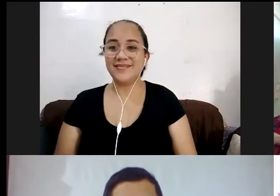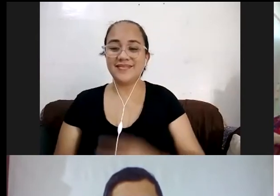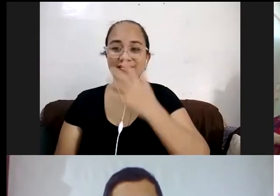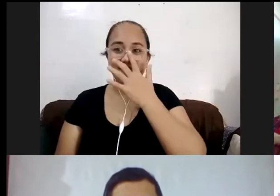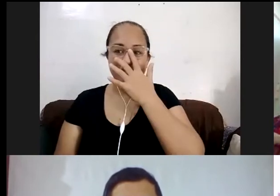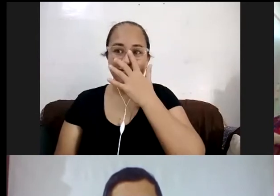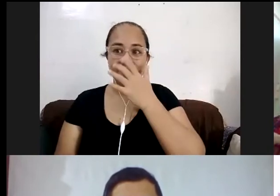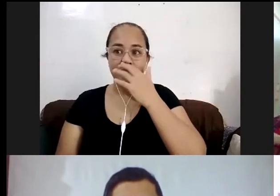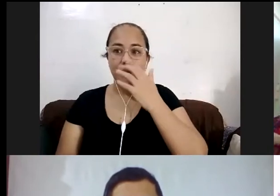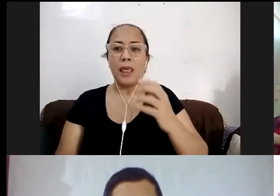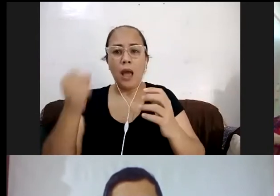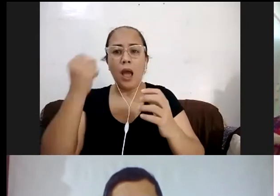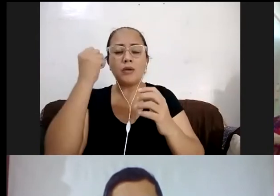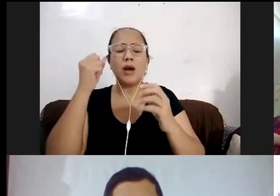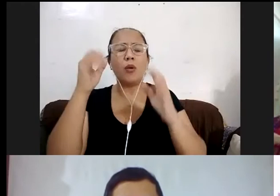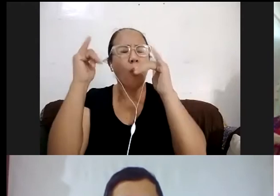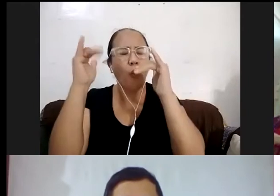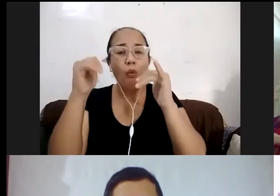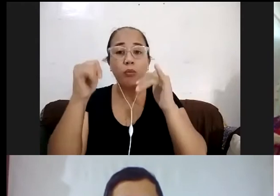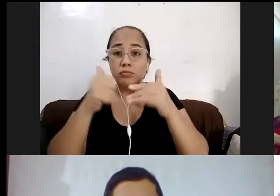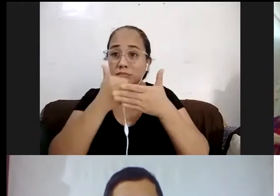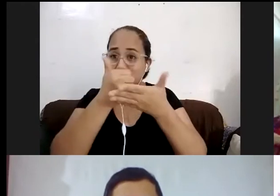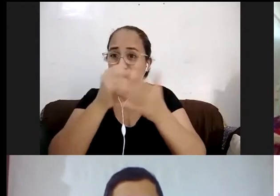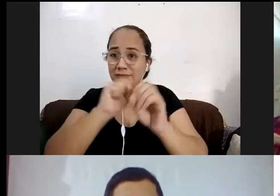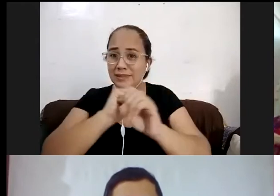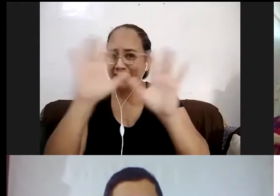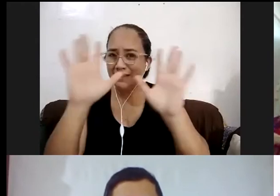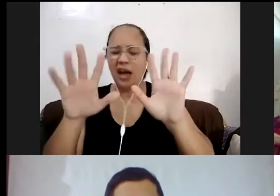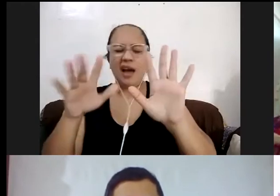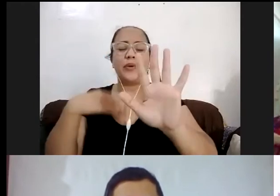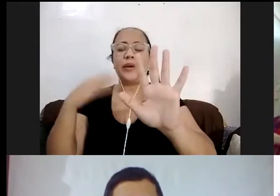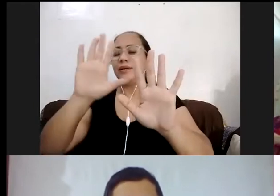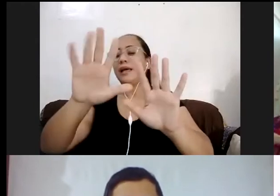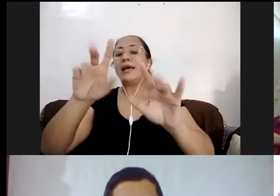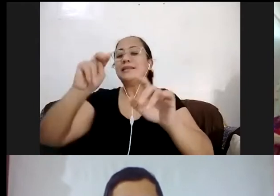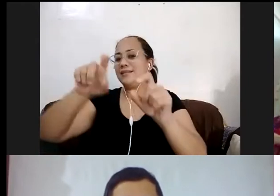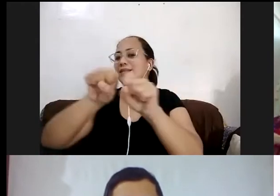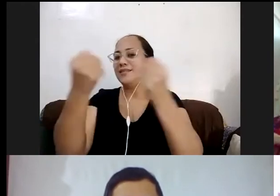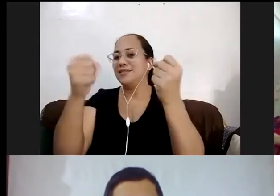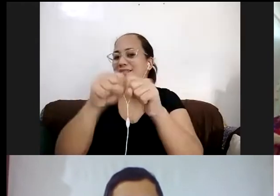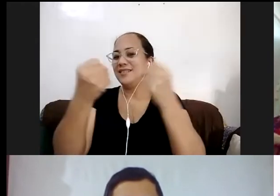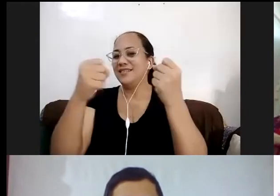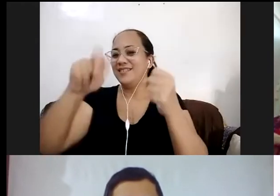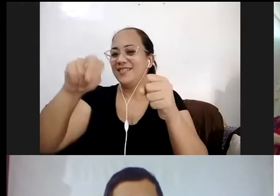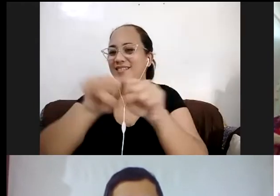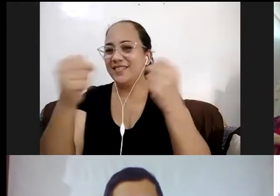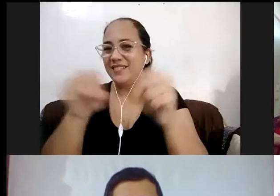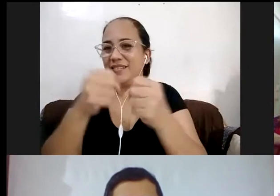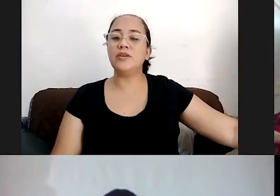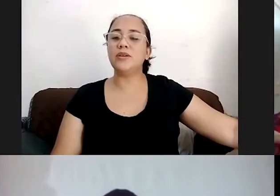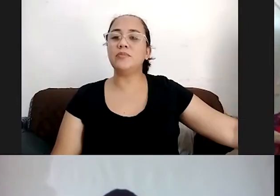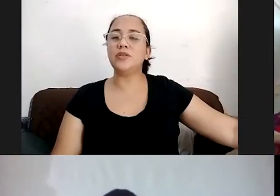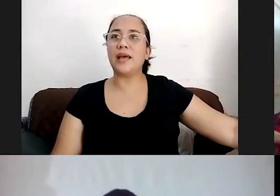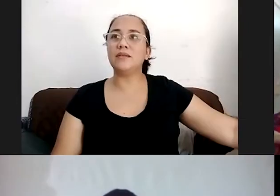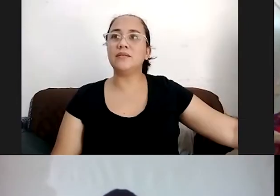Okay, I hope that helps a little bit. Okay, we need to take a break. So let's come back at